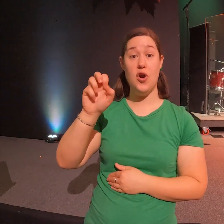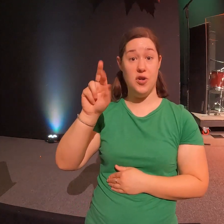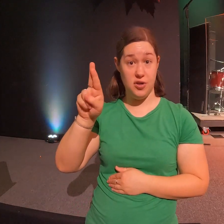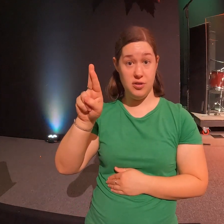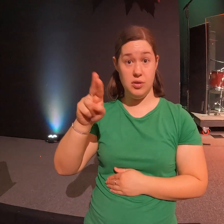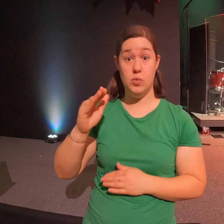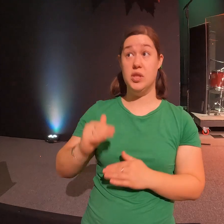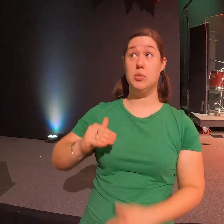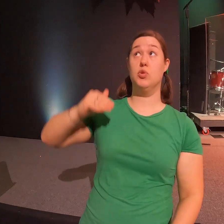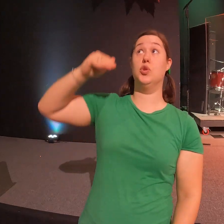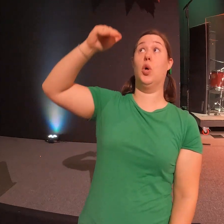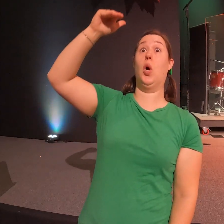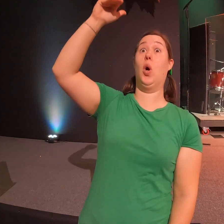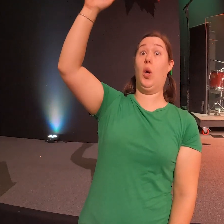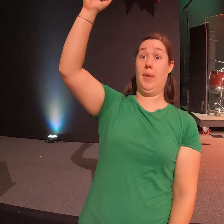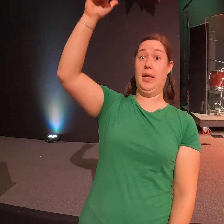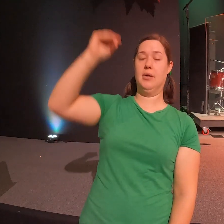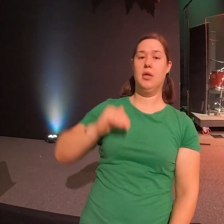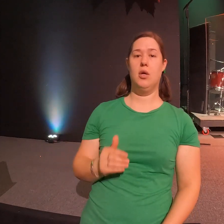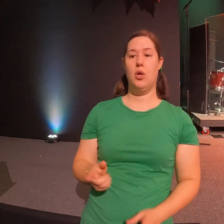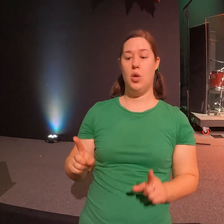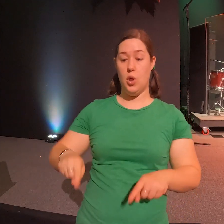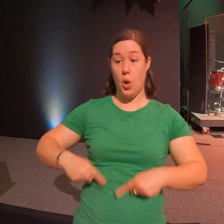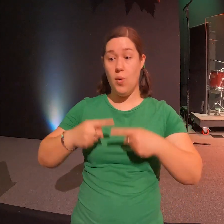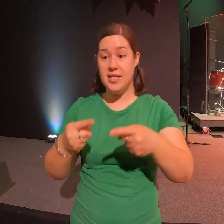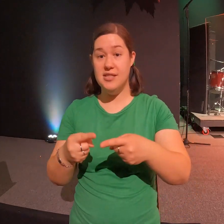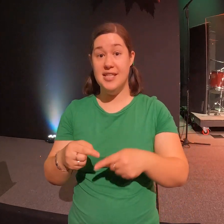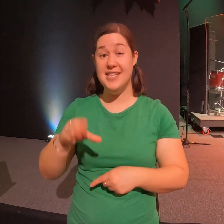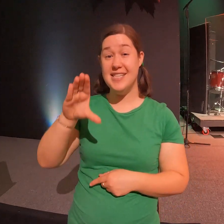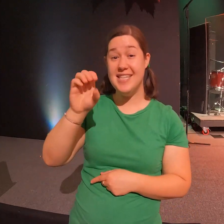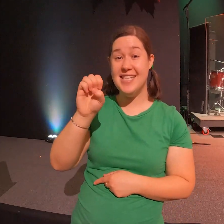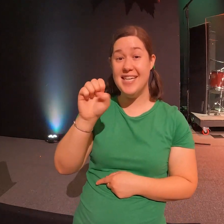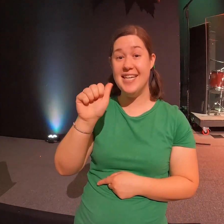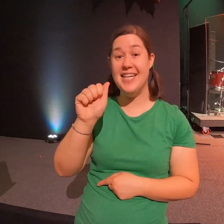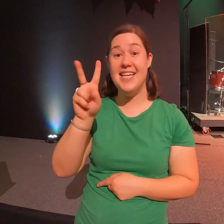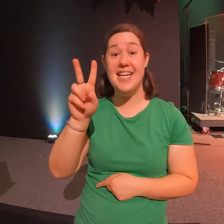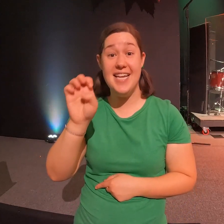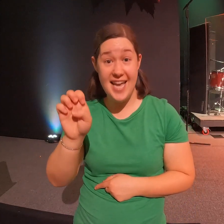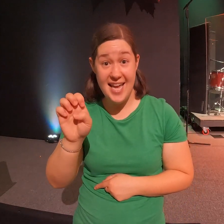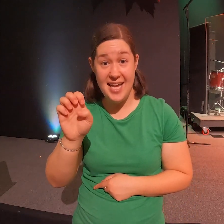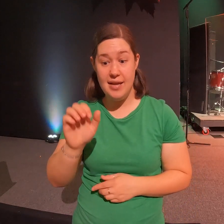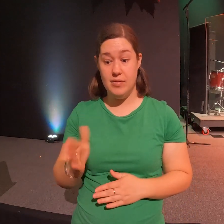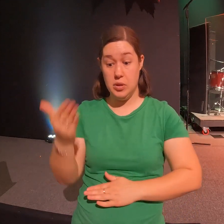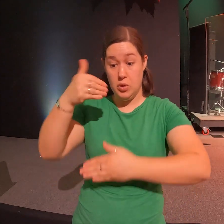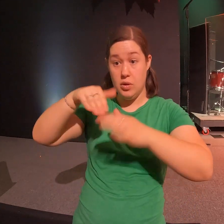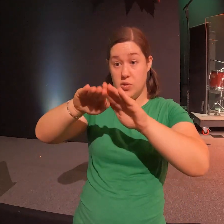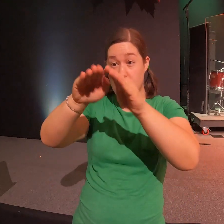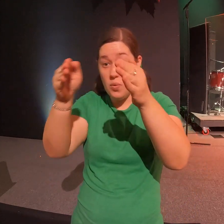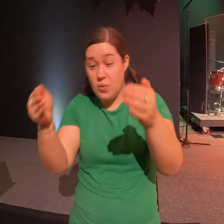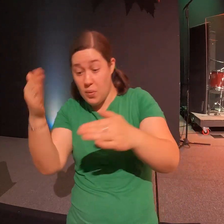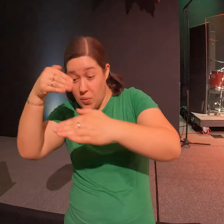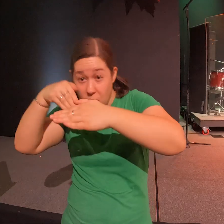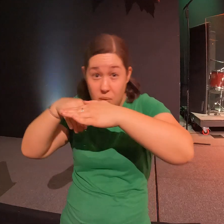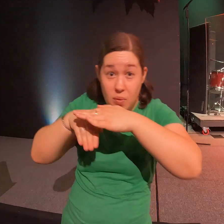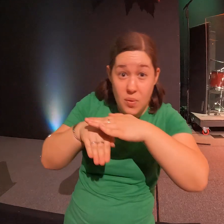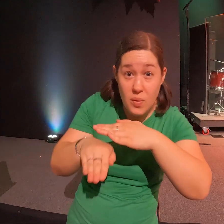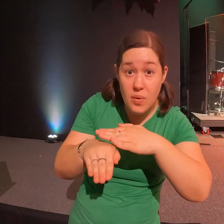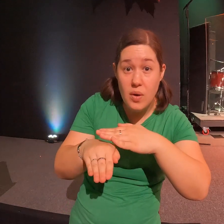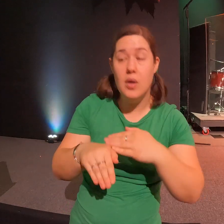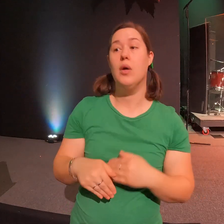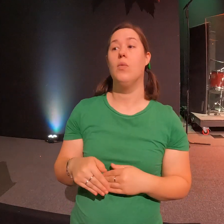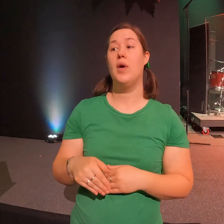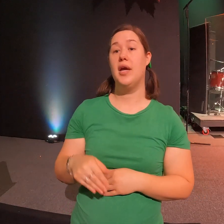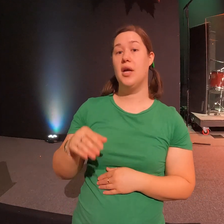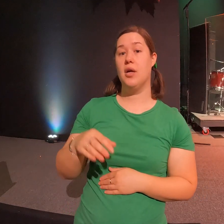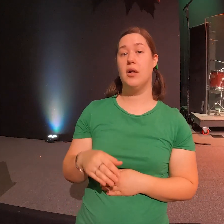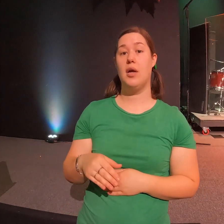rest. And the stone there was so smooth from where so many hours were spent just there.